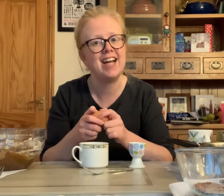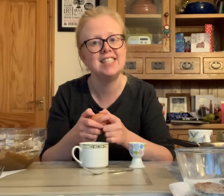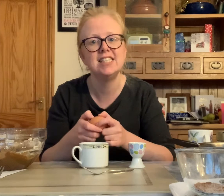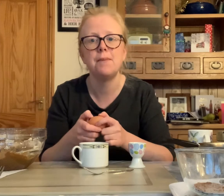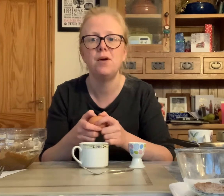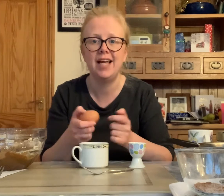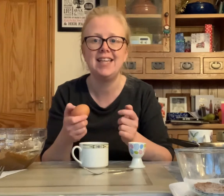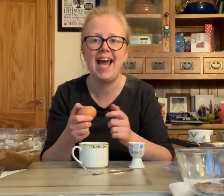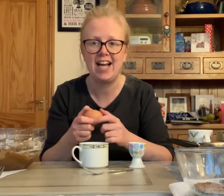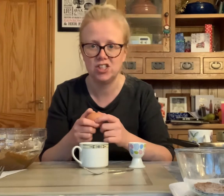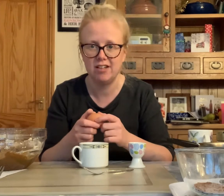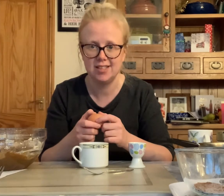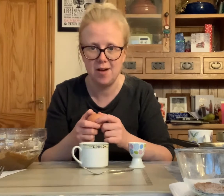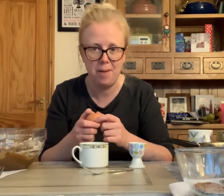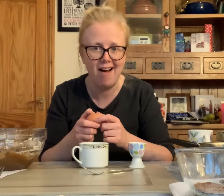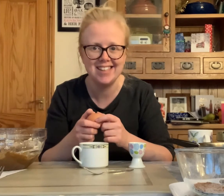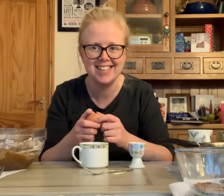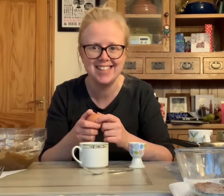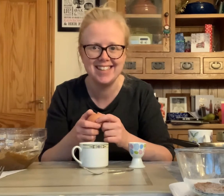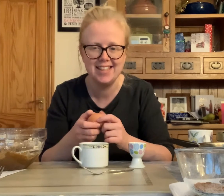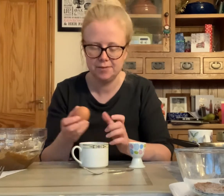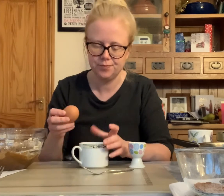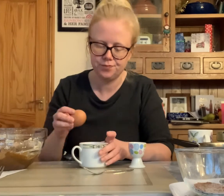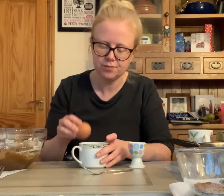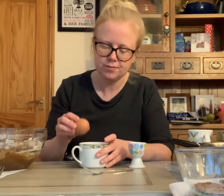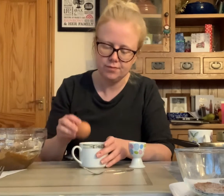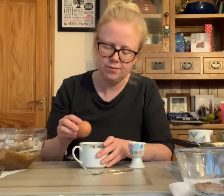created, pulling the eggshells apart.